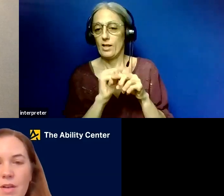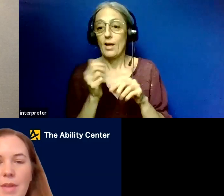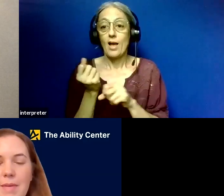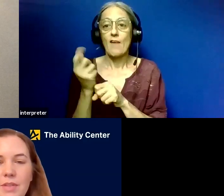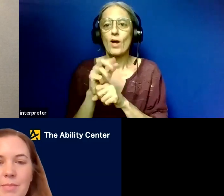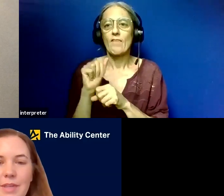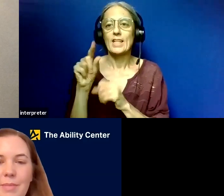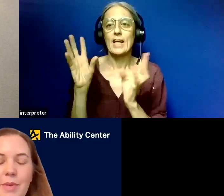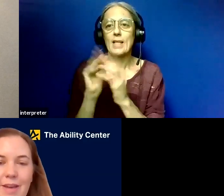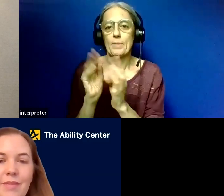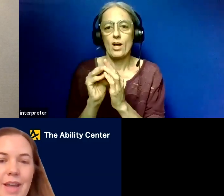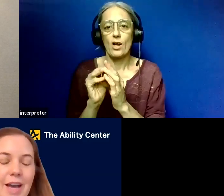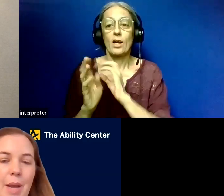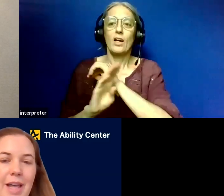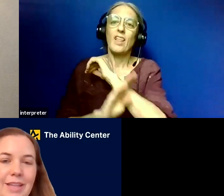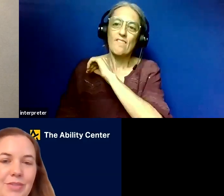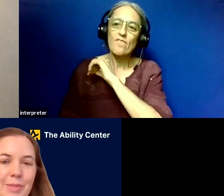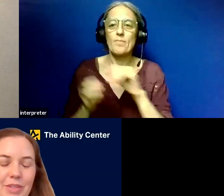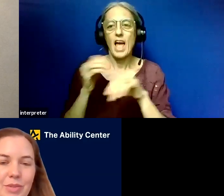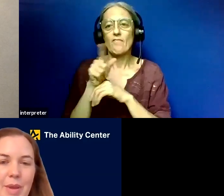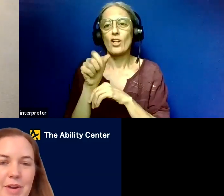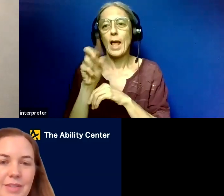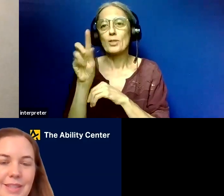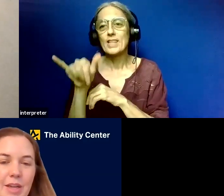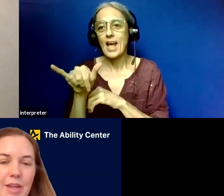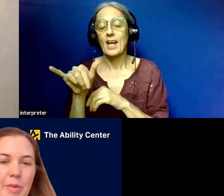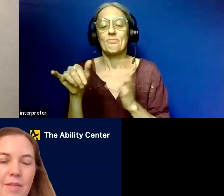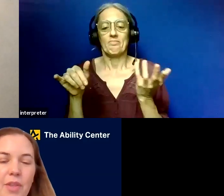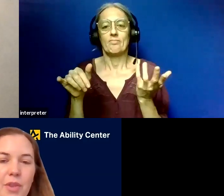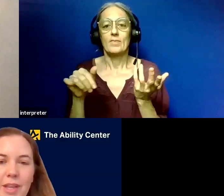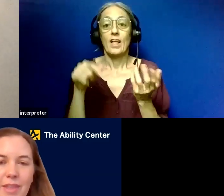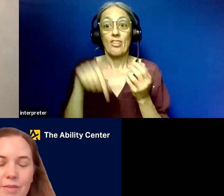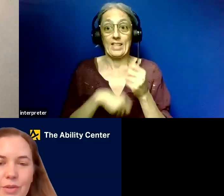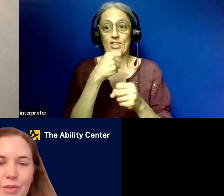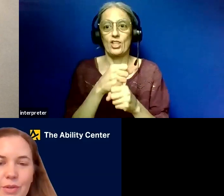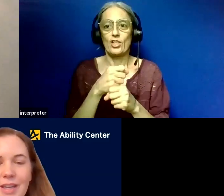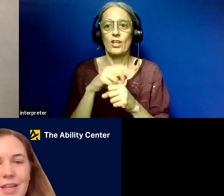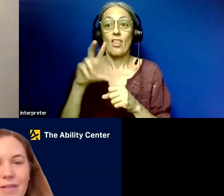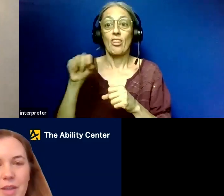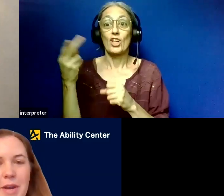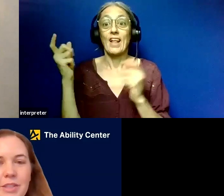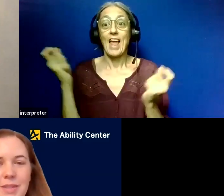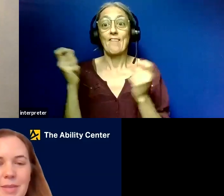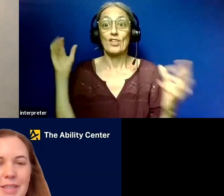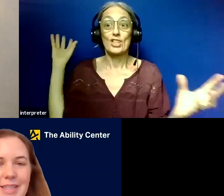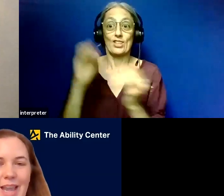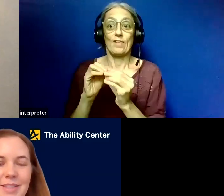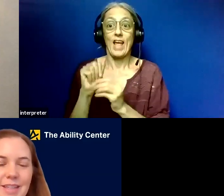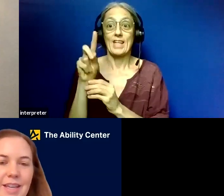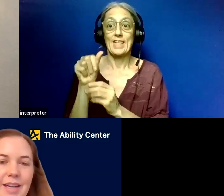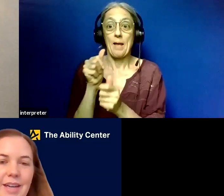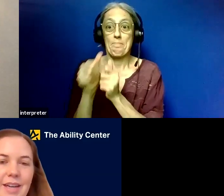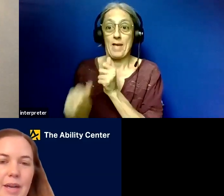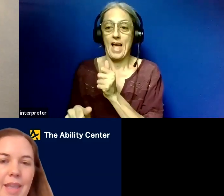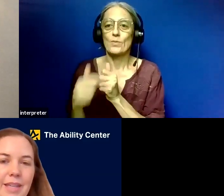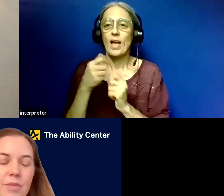in the fall, sometime after Labor Day, but we have a couple extra special webinars this year because of the 30th anniversary of the Americans with Disabilities